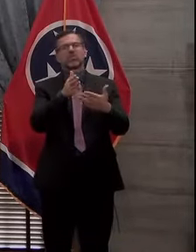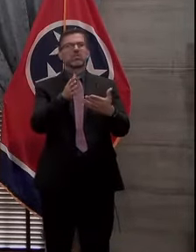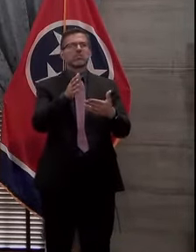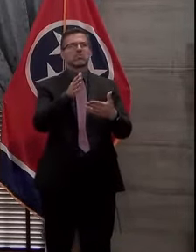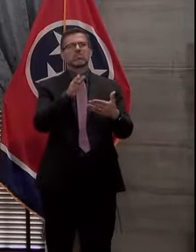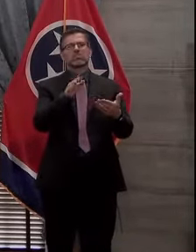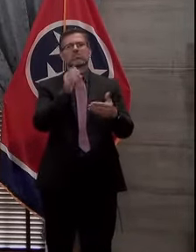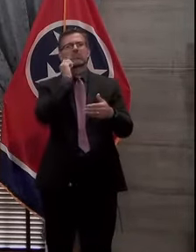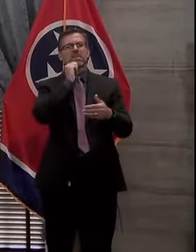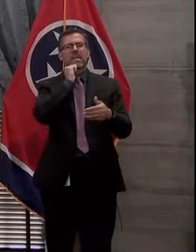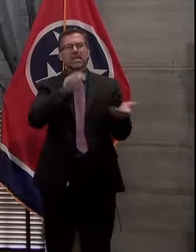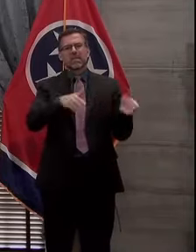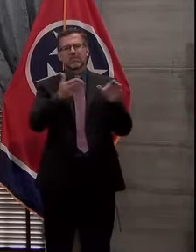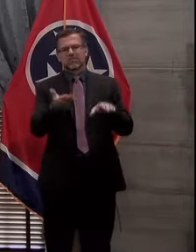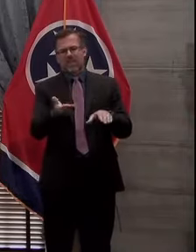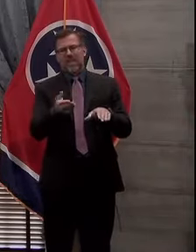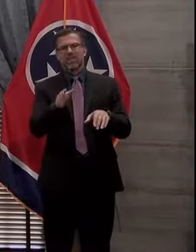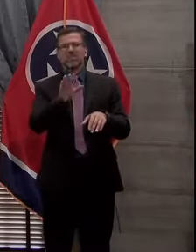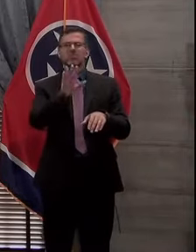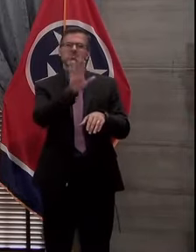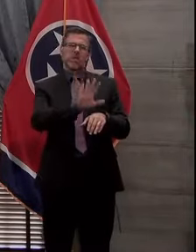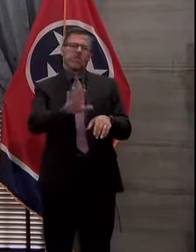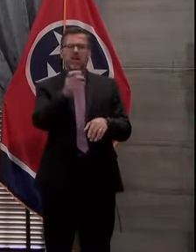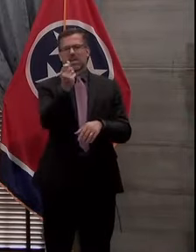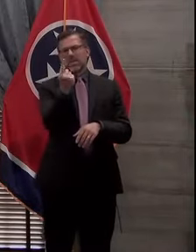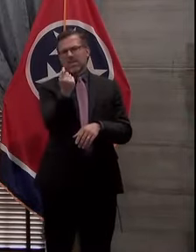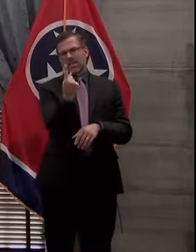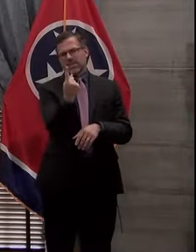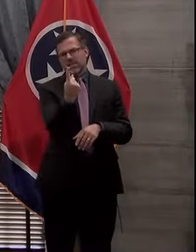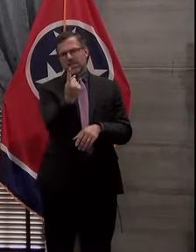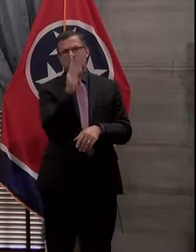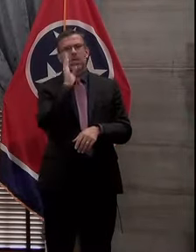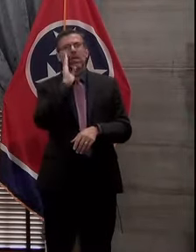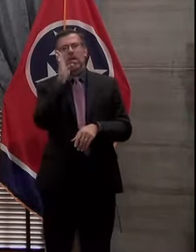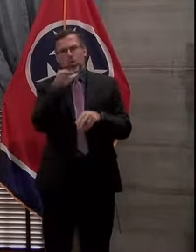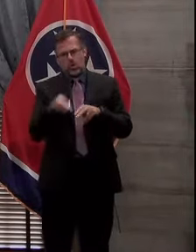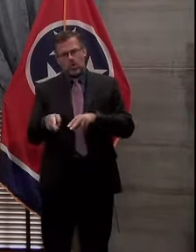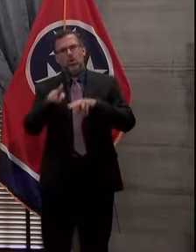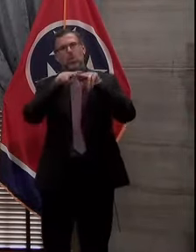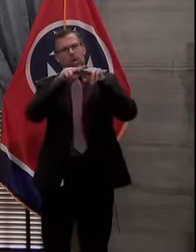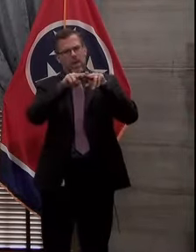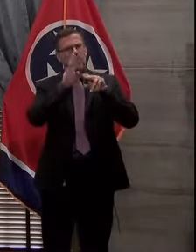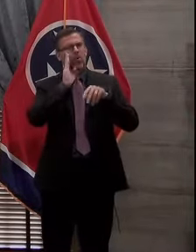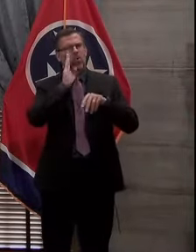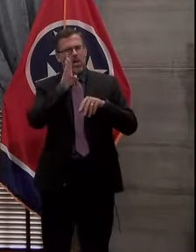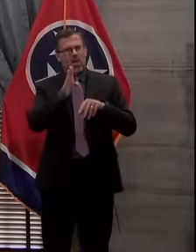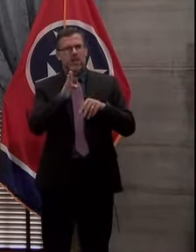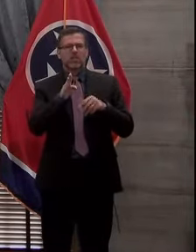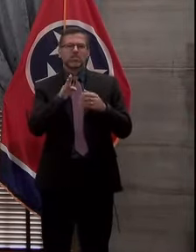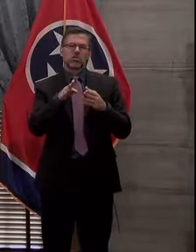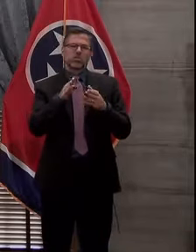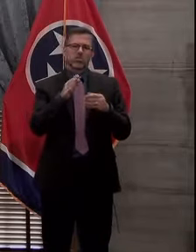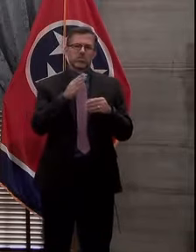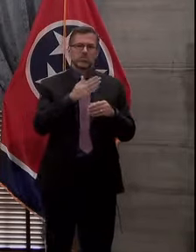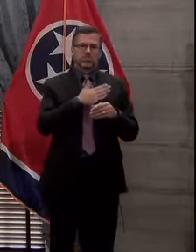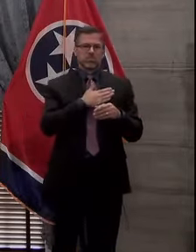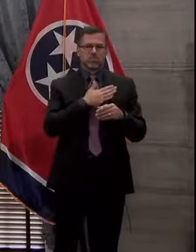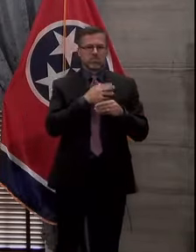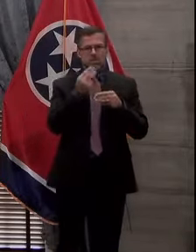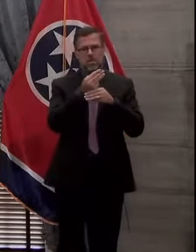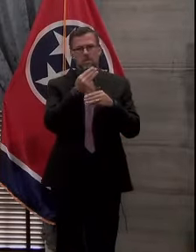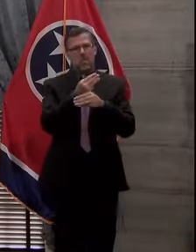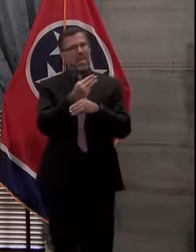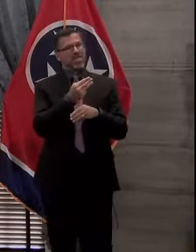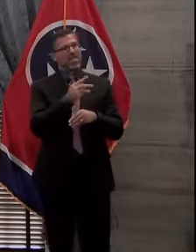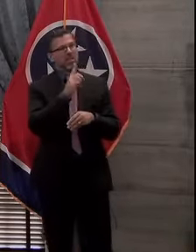minus about 11. It's going to go up. I mean, if you look at the last 7 days, just some rough math over in my chair over there is